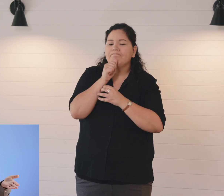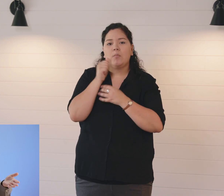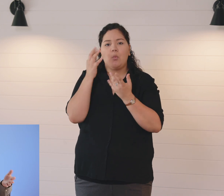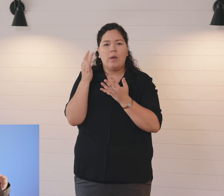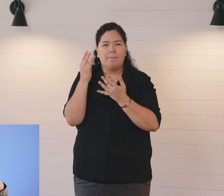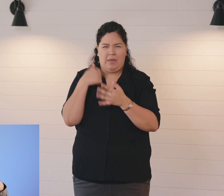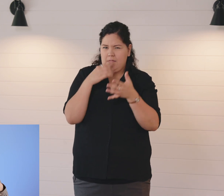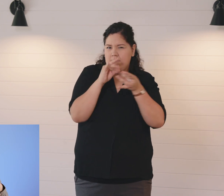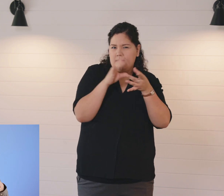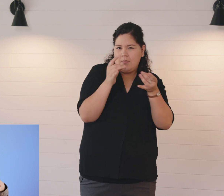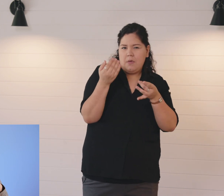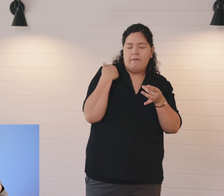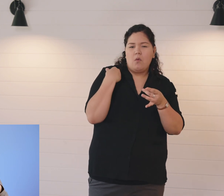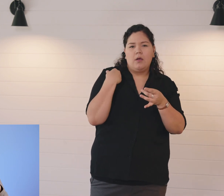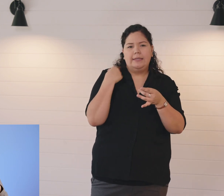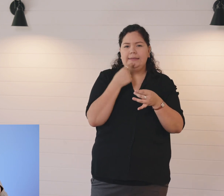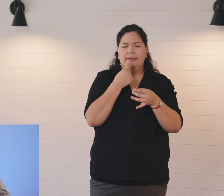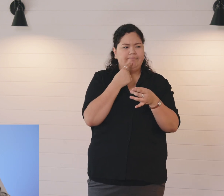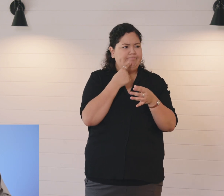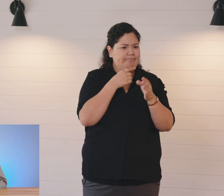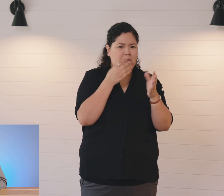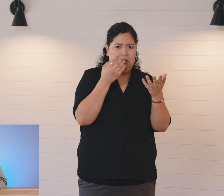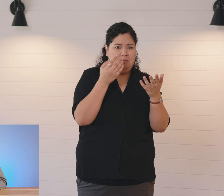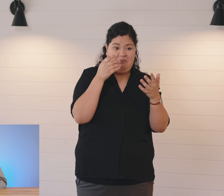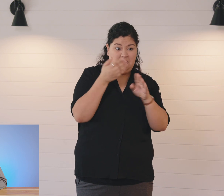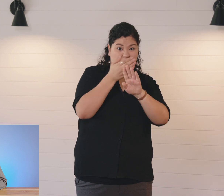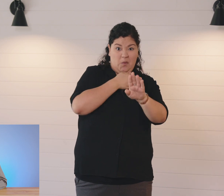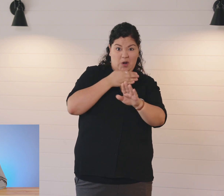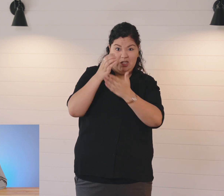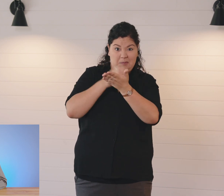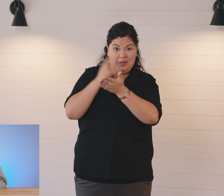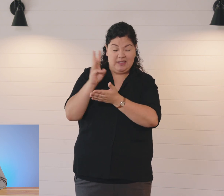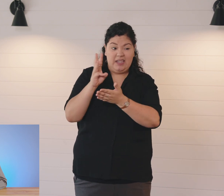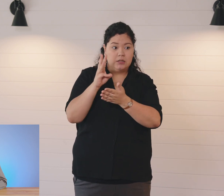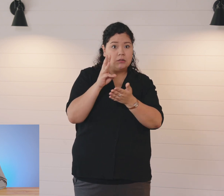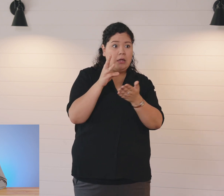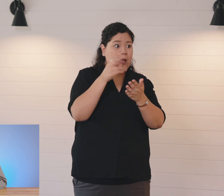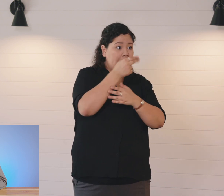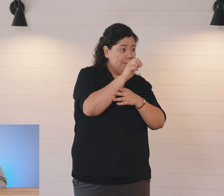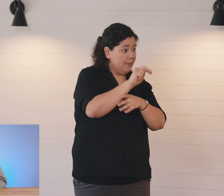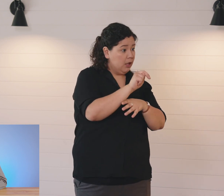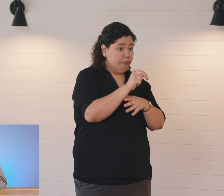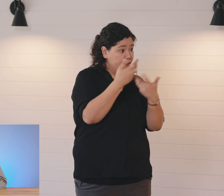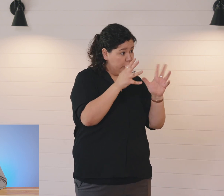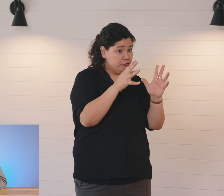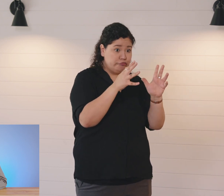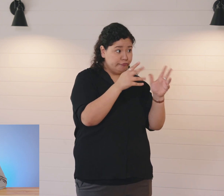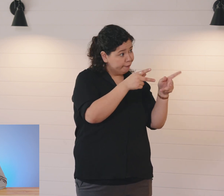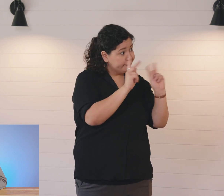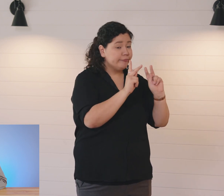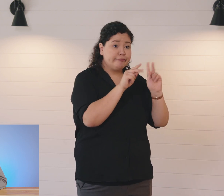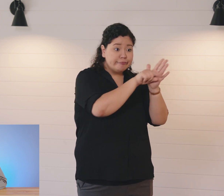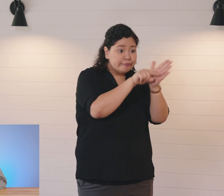beginning of this that little good was happening coming into this chapter, right? I mean, Haman had gotten permission to kill the Jews. Mordecai was massively in distress.